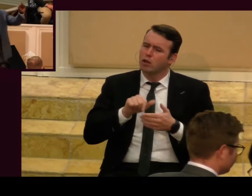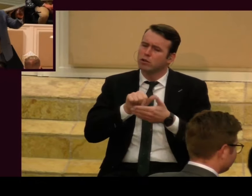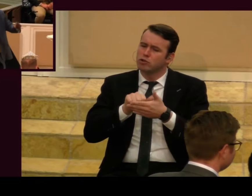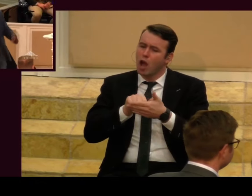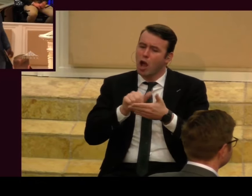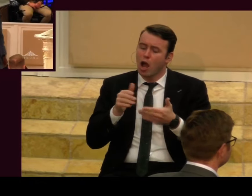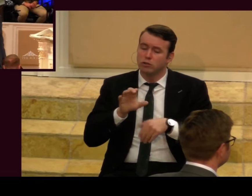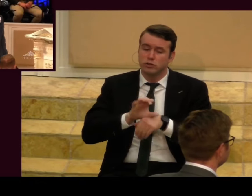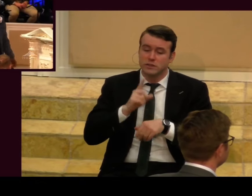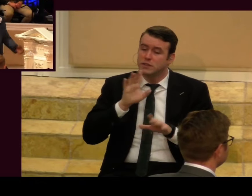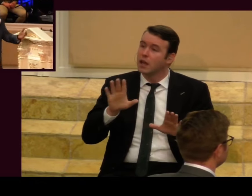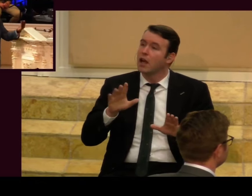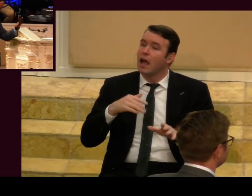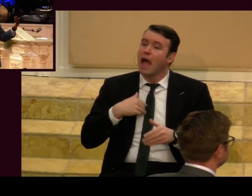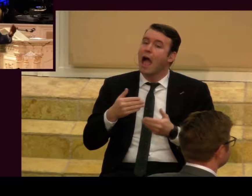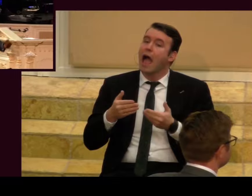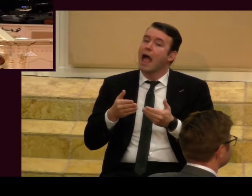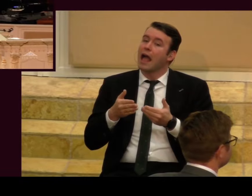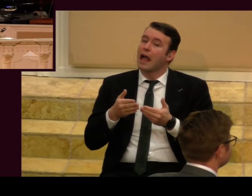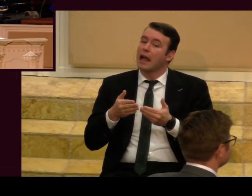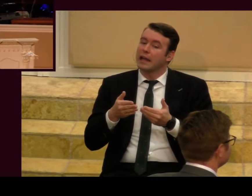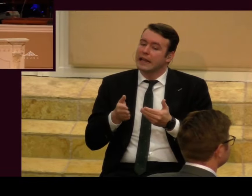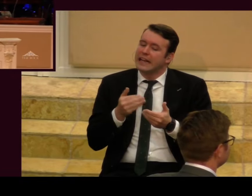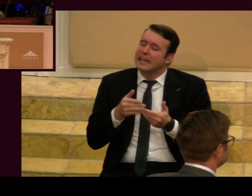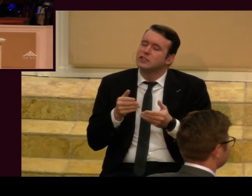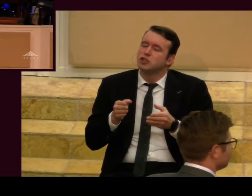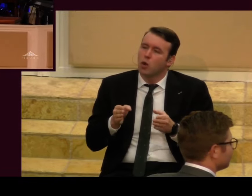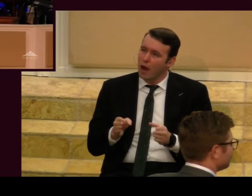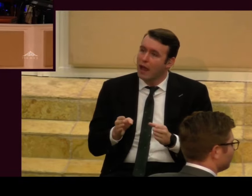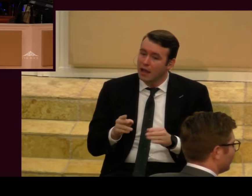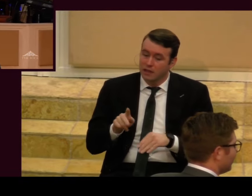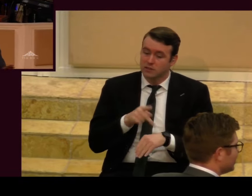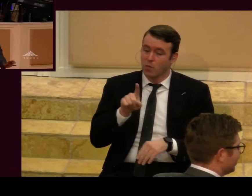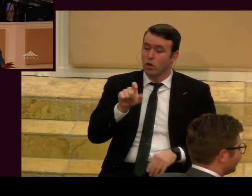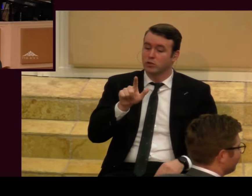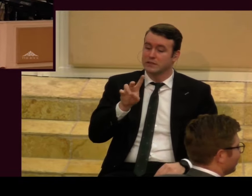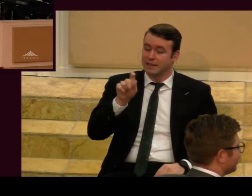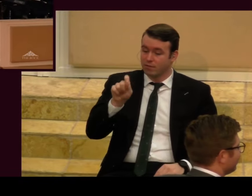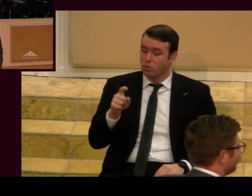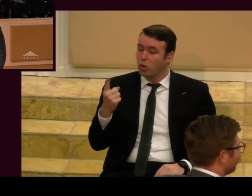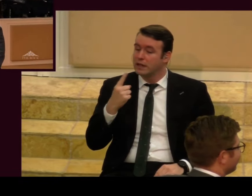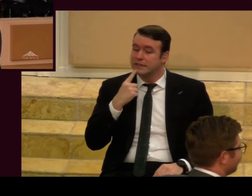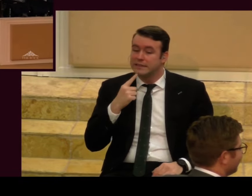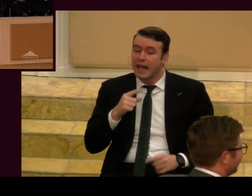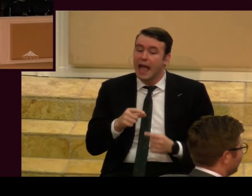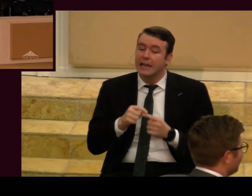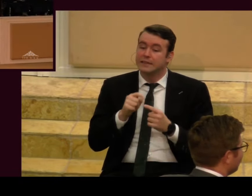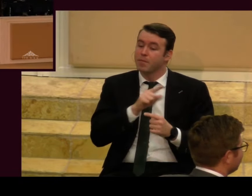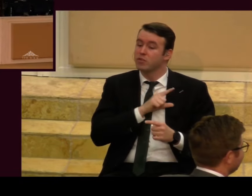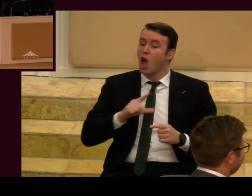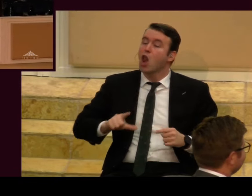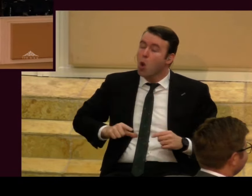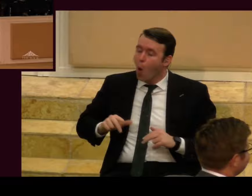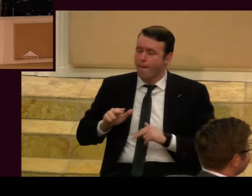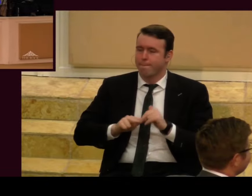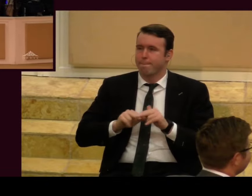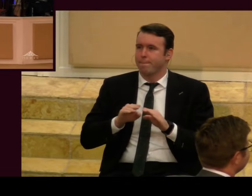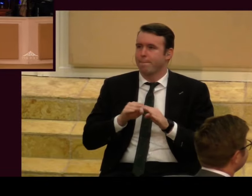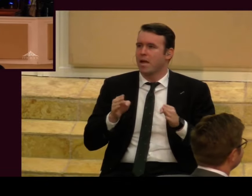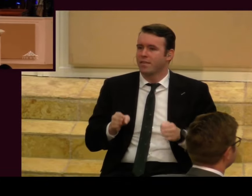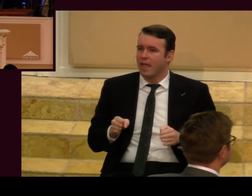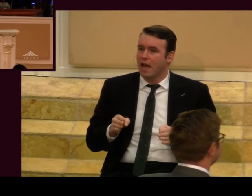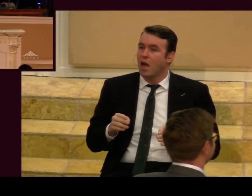trying to knock on the door of the church and say, I got an easier way. Psalm 127 verse 1 said, except the Lord build the